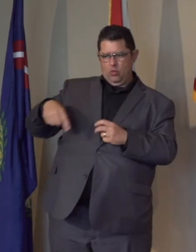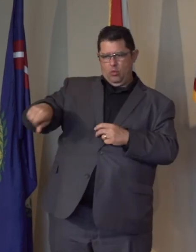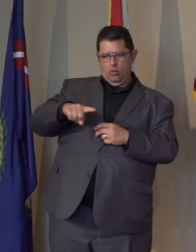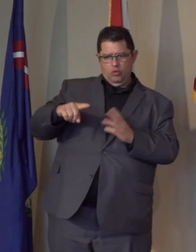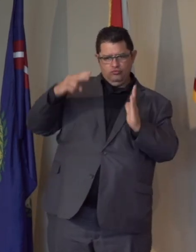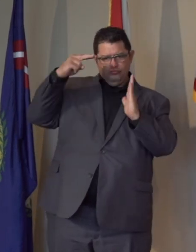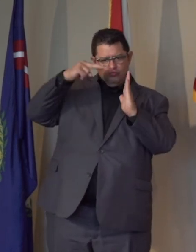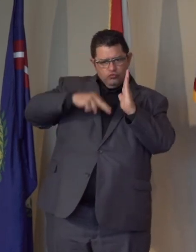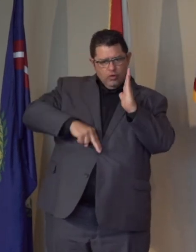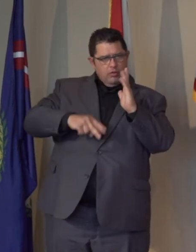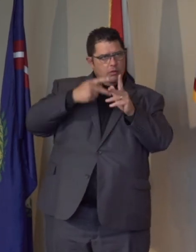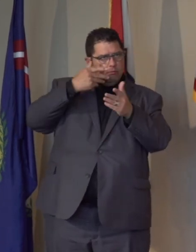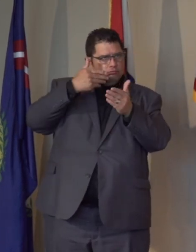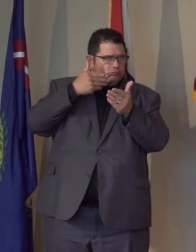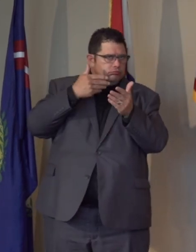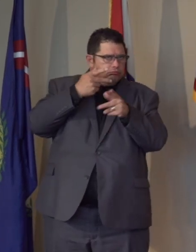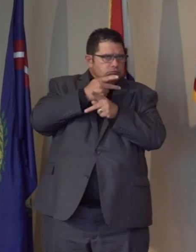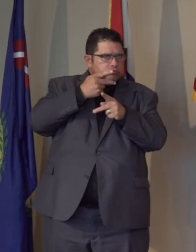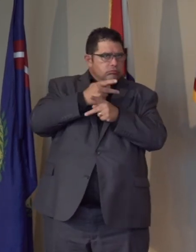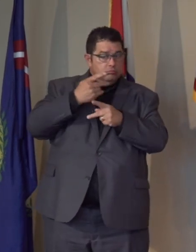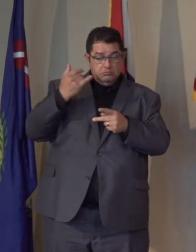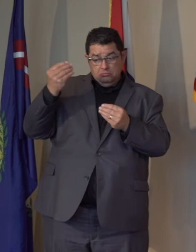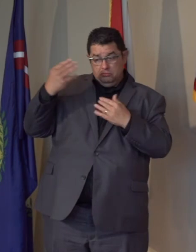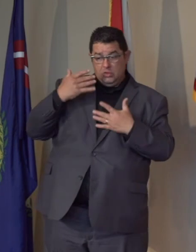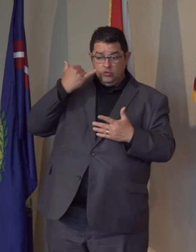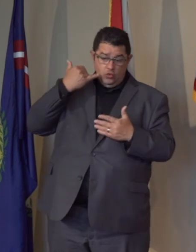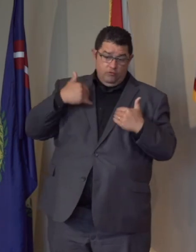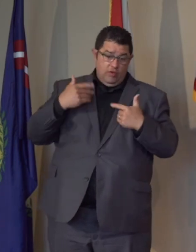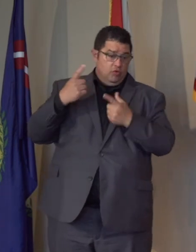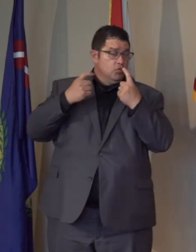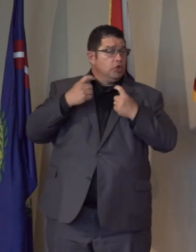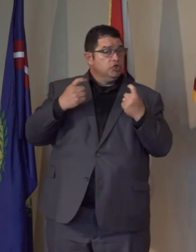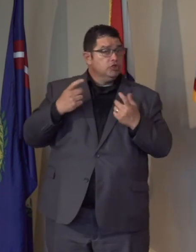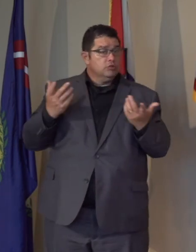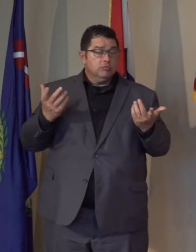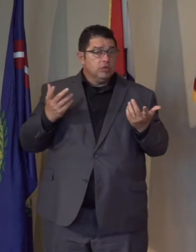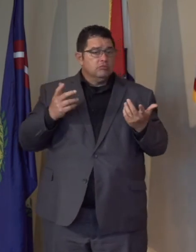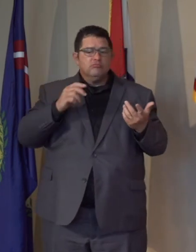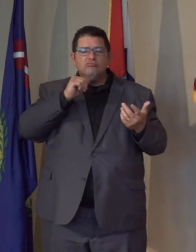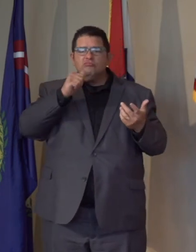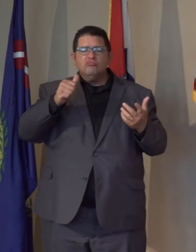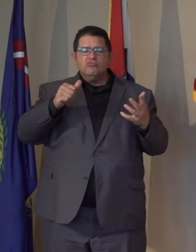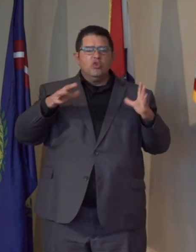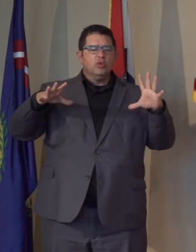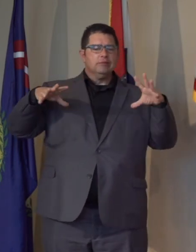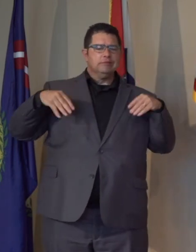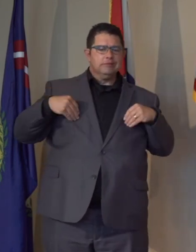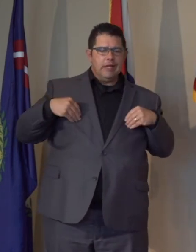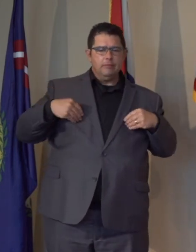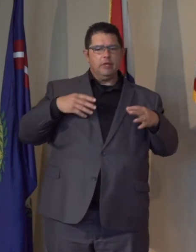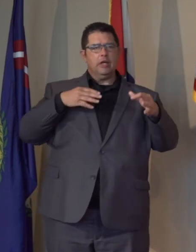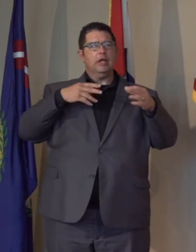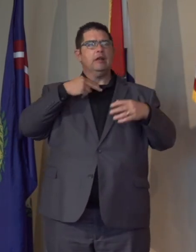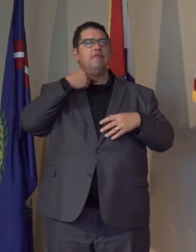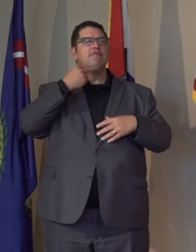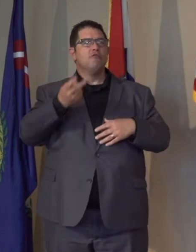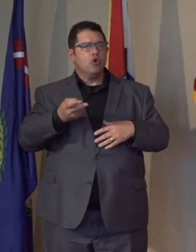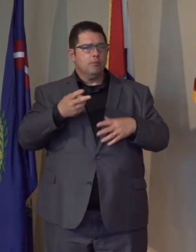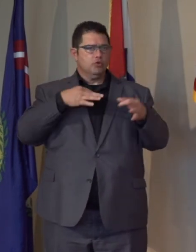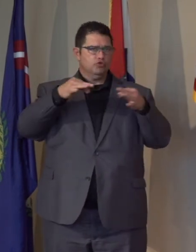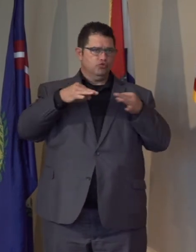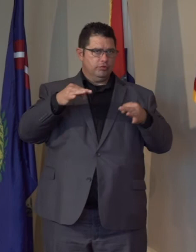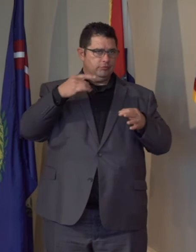them closely and let us know if you have any questions. But please don't accept any verbal description of those from me